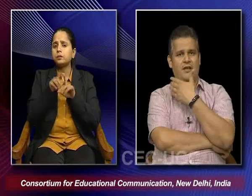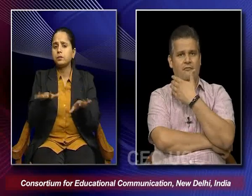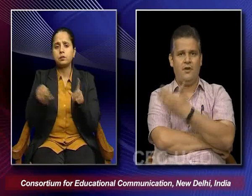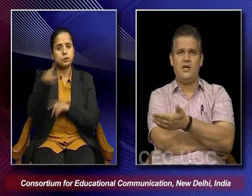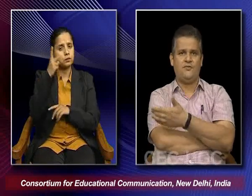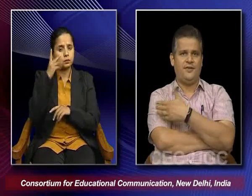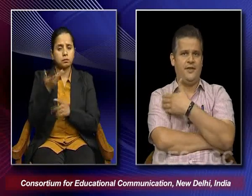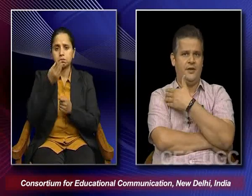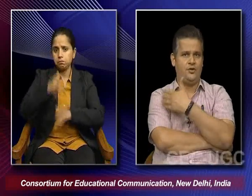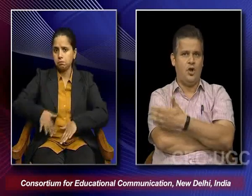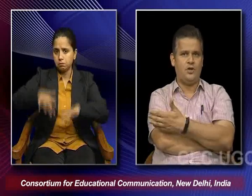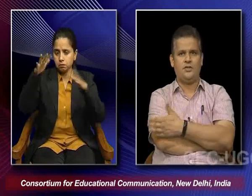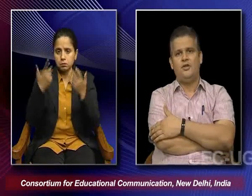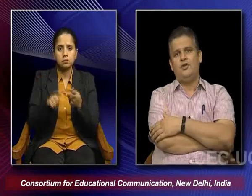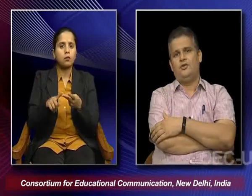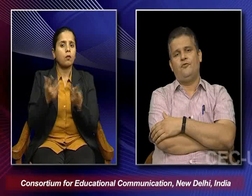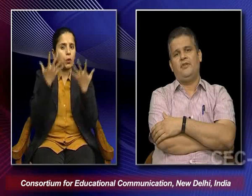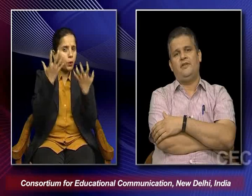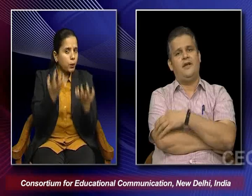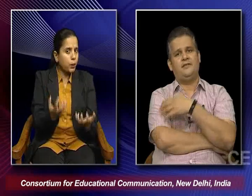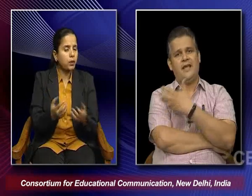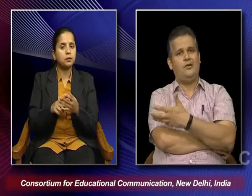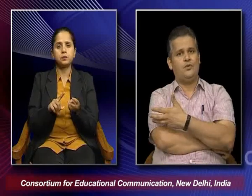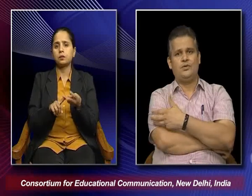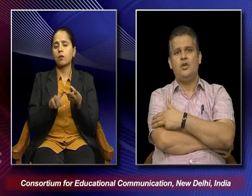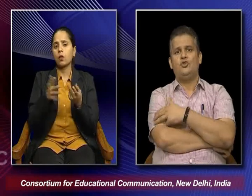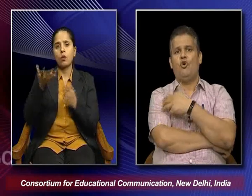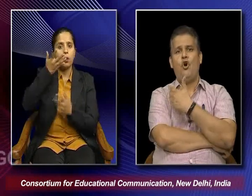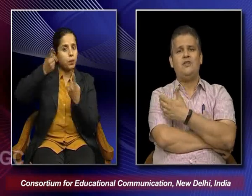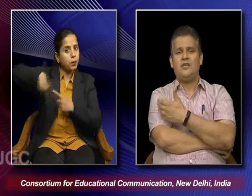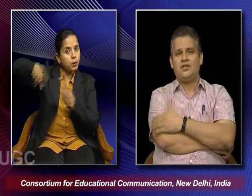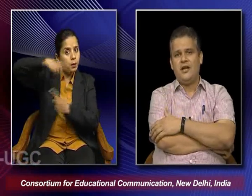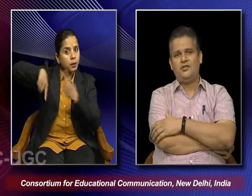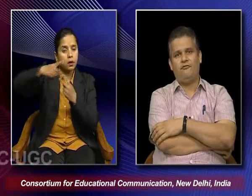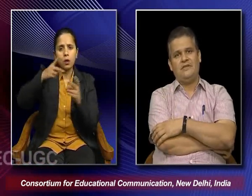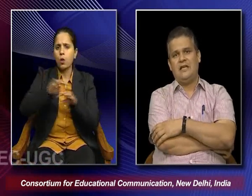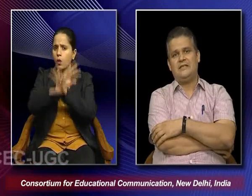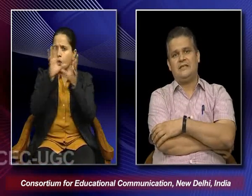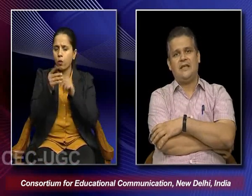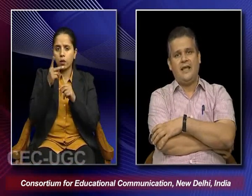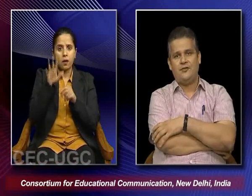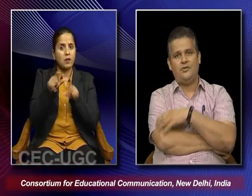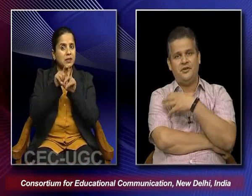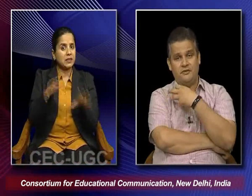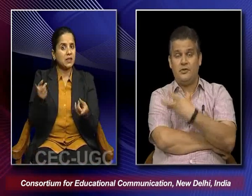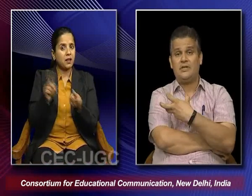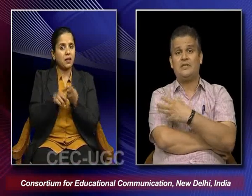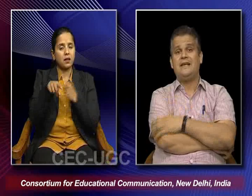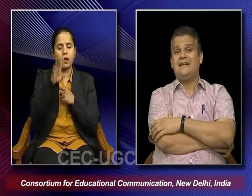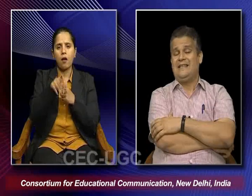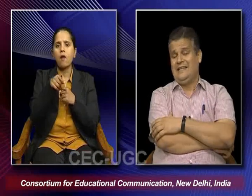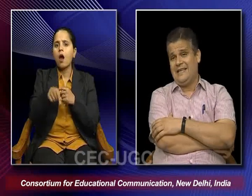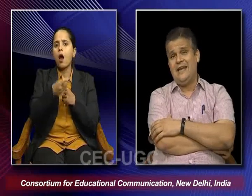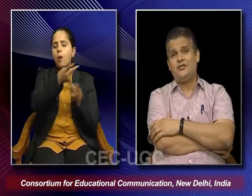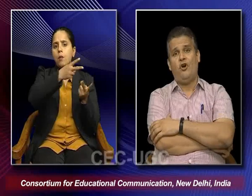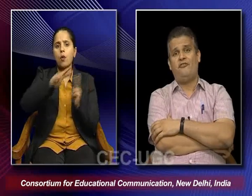they are floods, whether they are droughts, whether they are cyclones, so all such kinds of disasters actually reverse